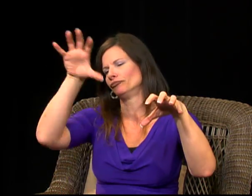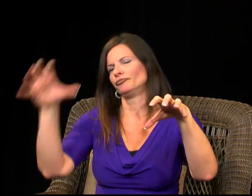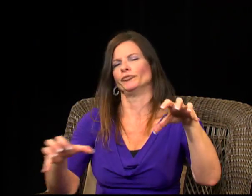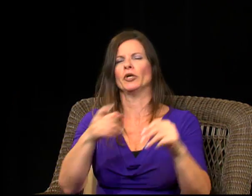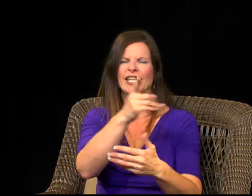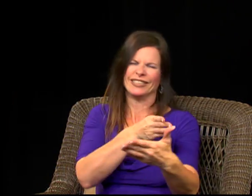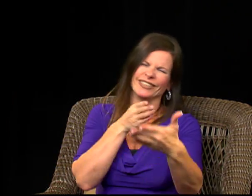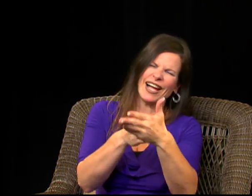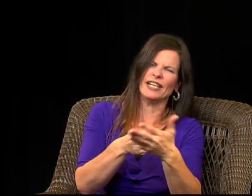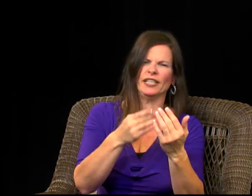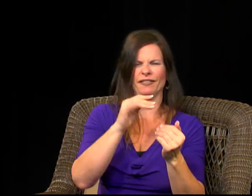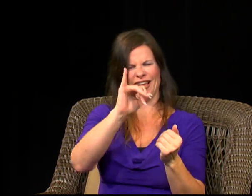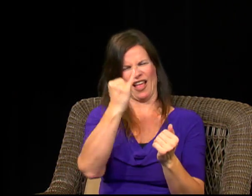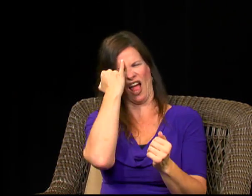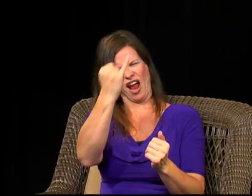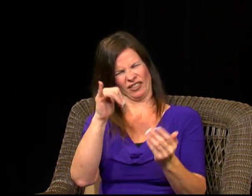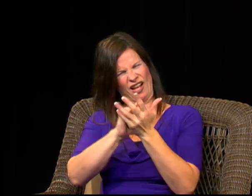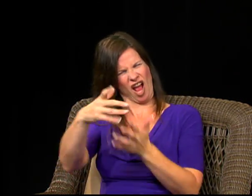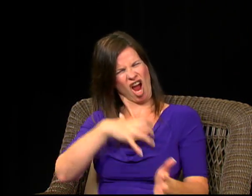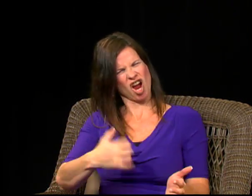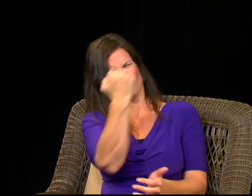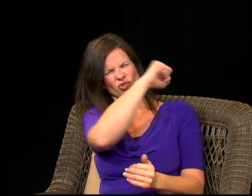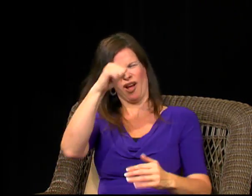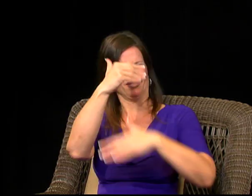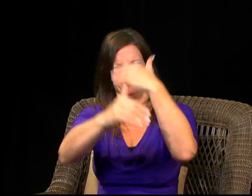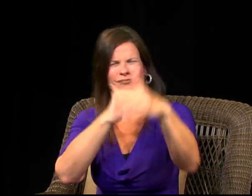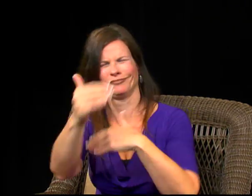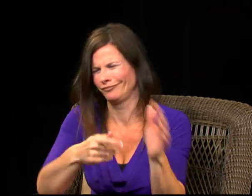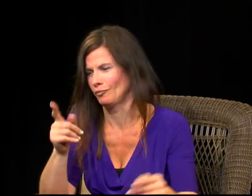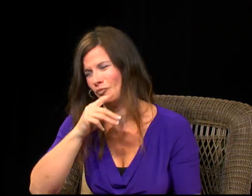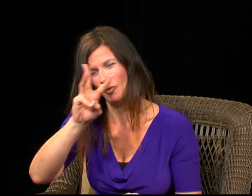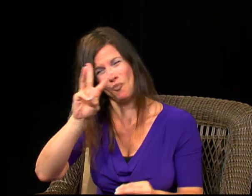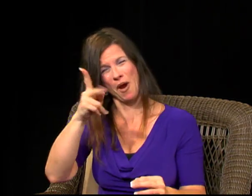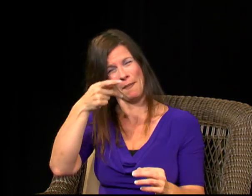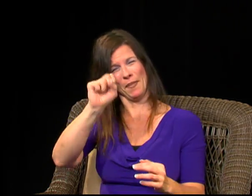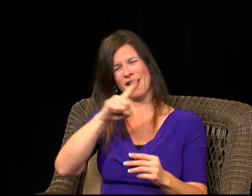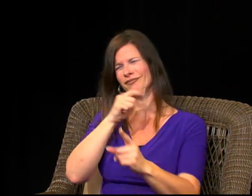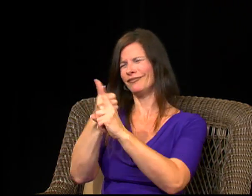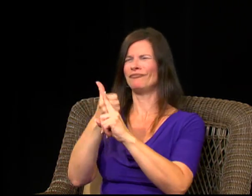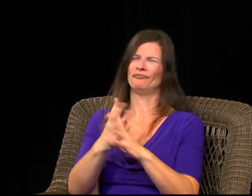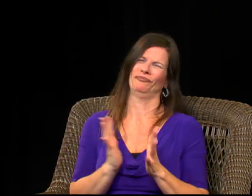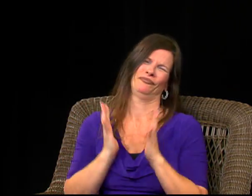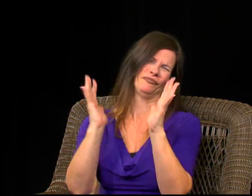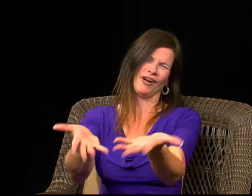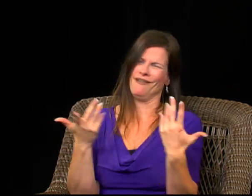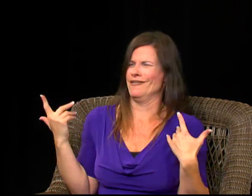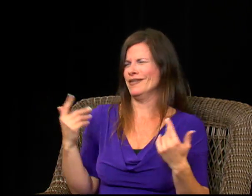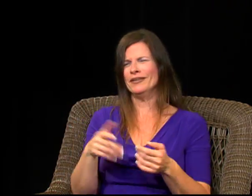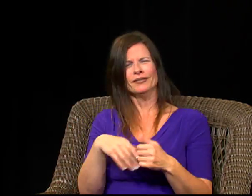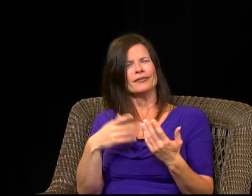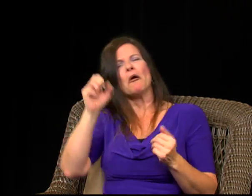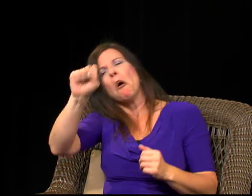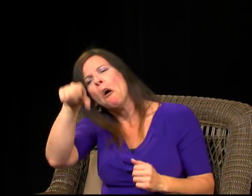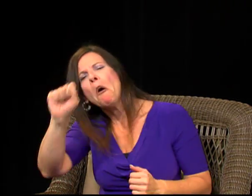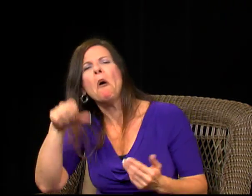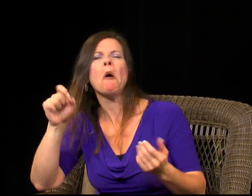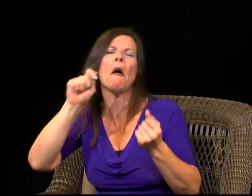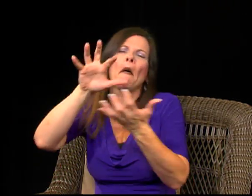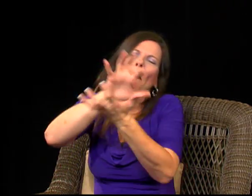on right now, but there is a divide, as I mentioned. There are some staff who are involved who are against it, or they feel like, oh, it's not a